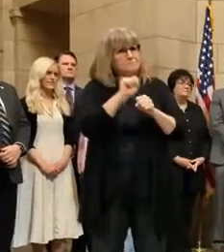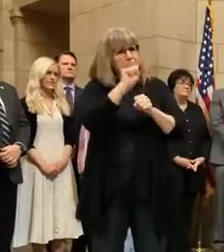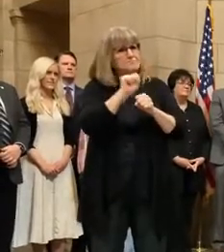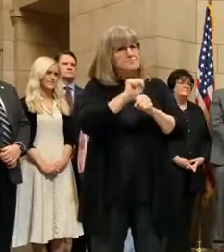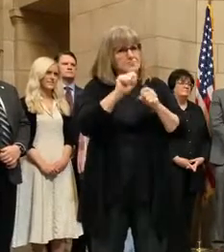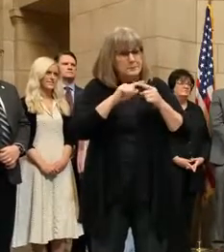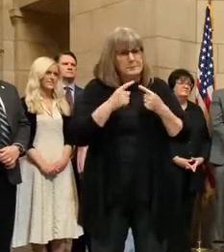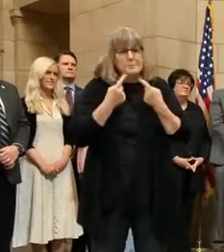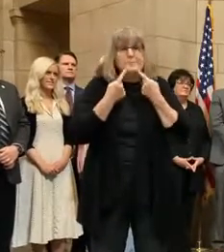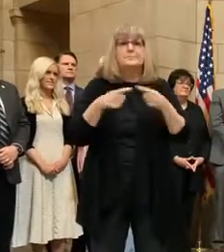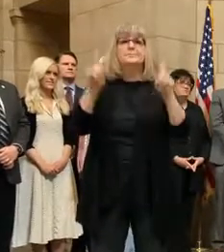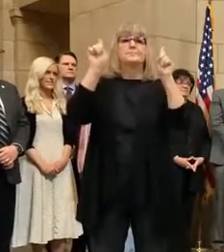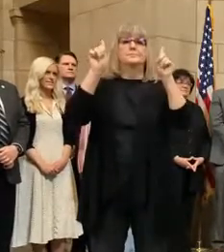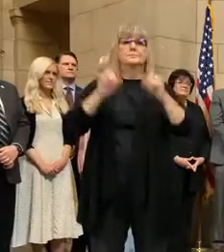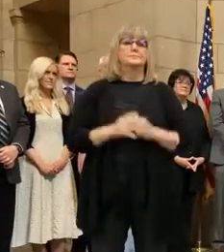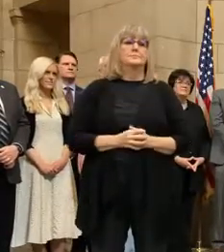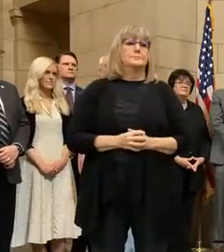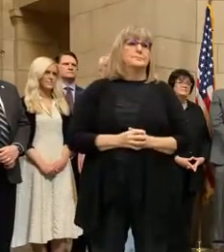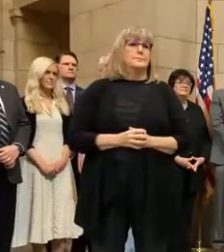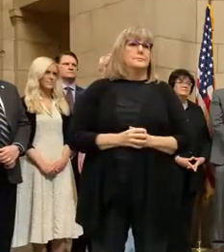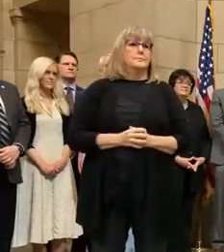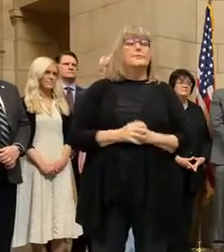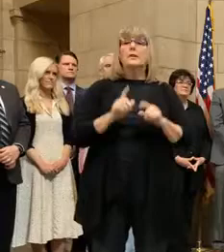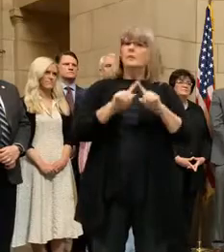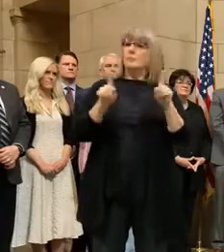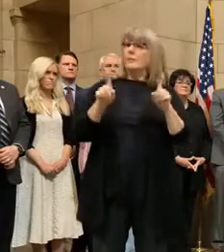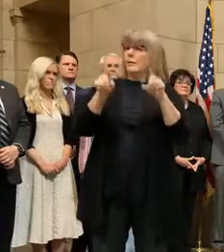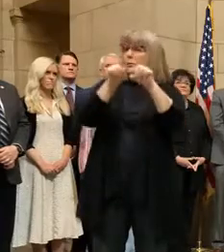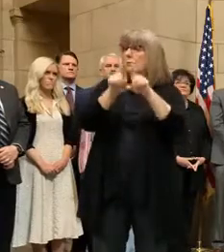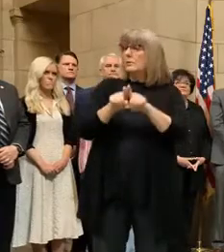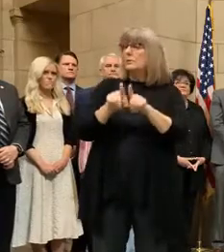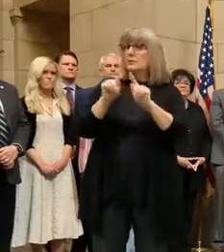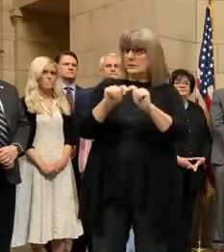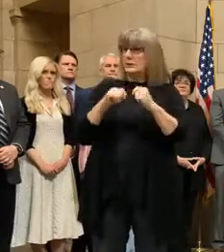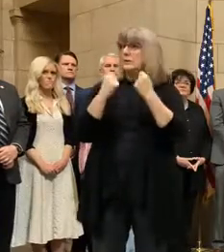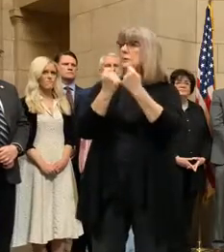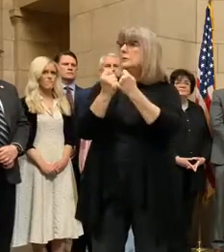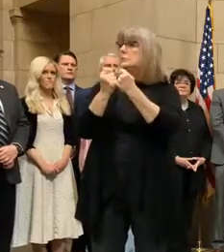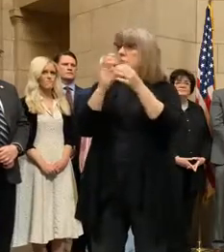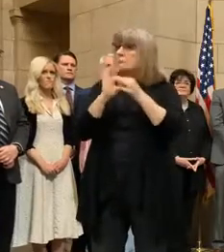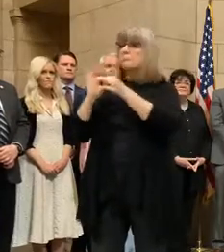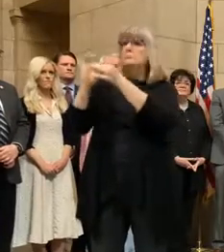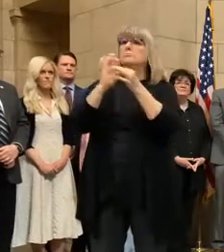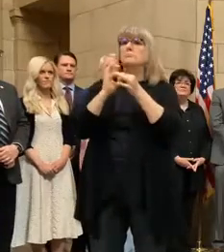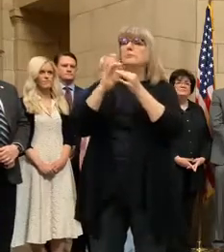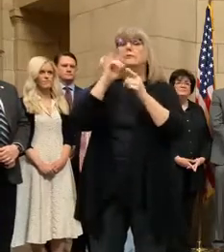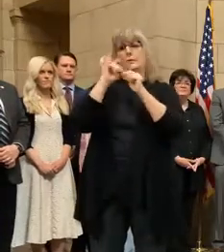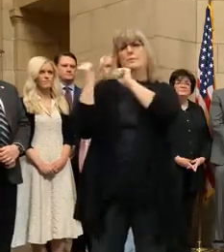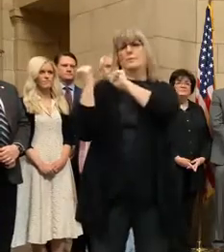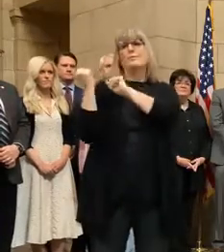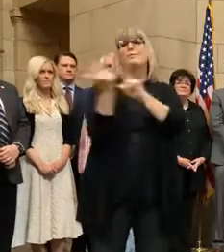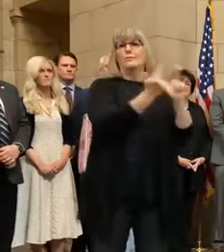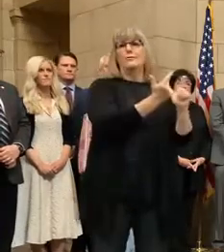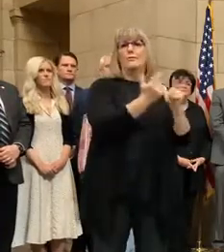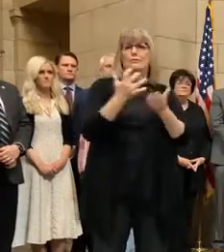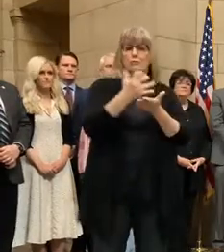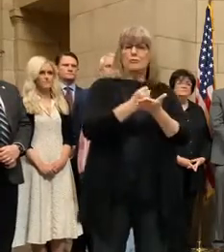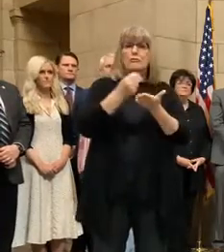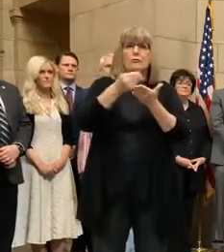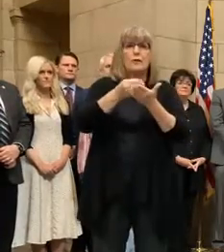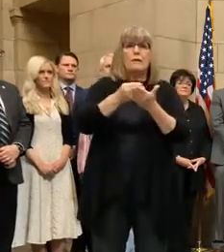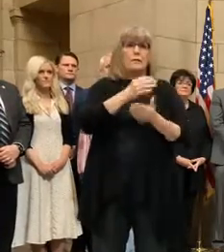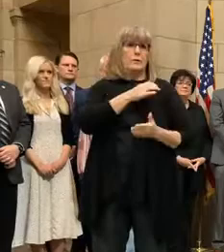bringing this bill forward. But it was also a team effort on behalf of all the members of the Revenue